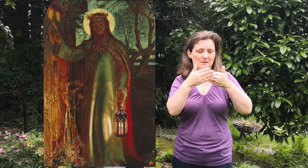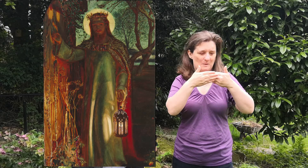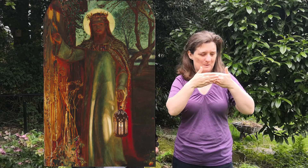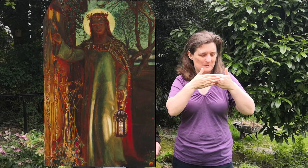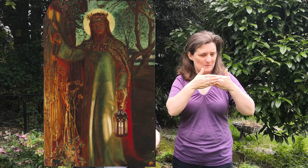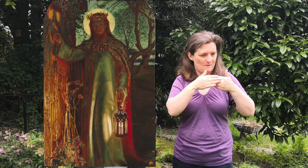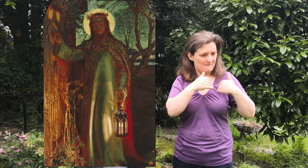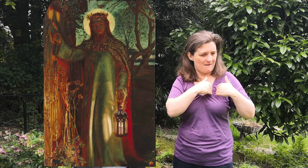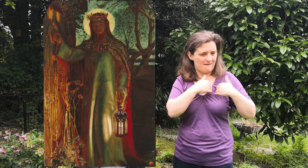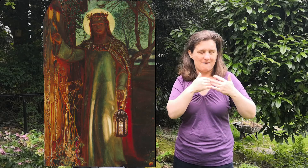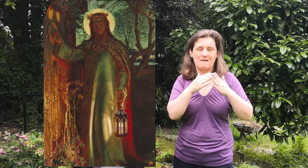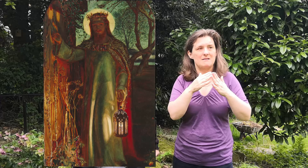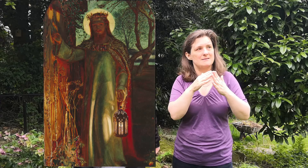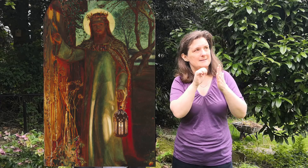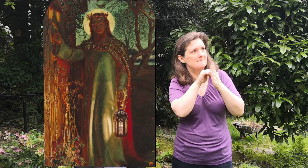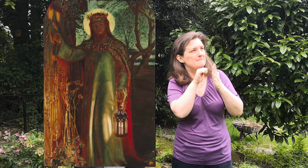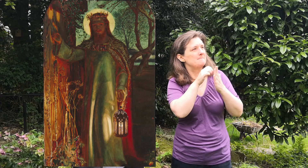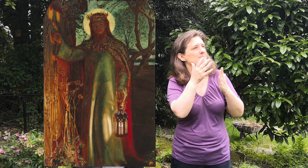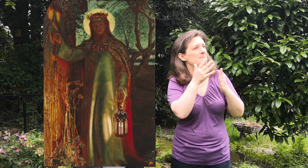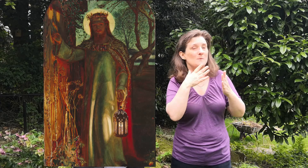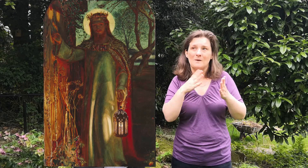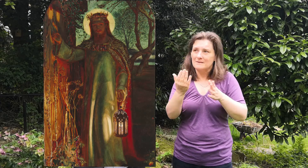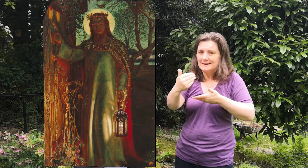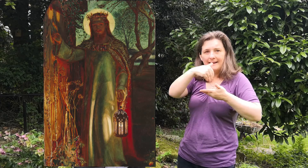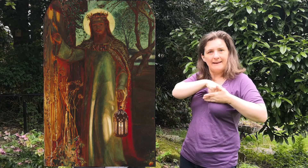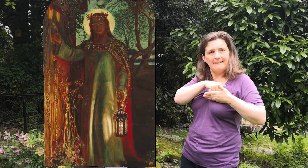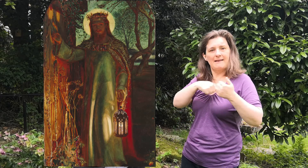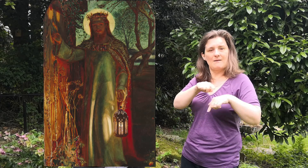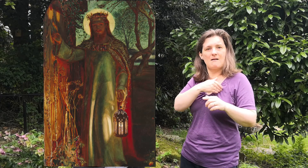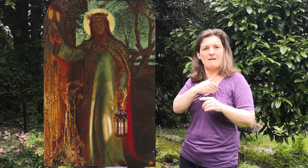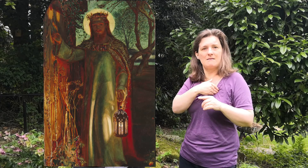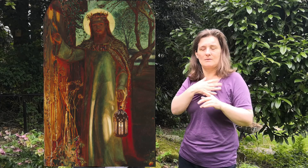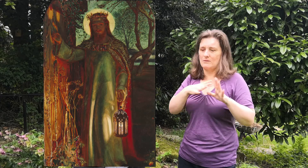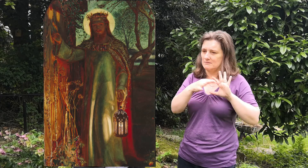us as he invites us to participate in his life.